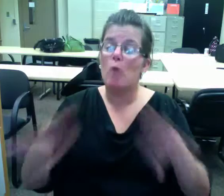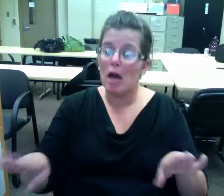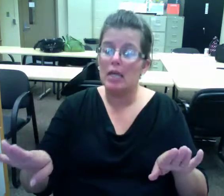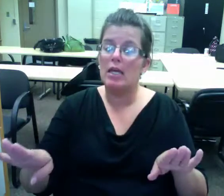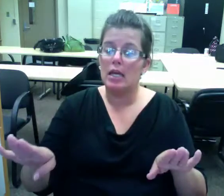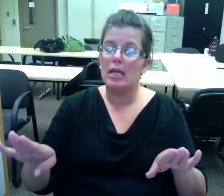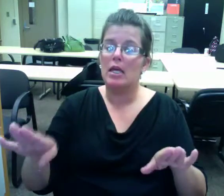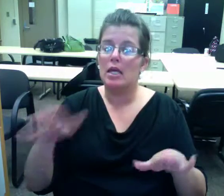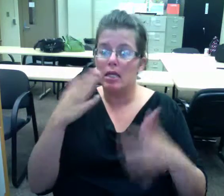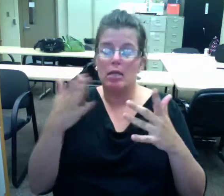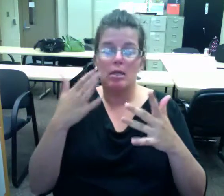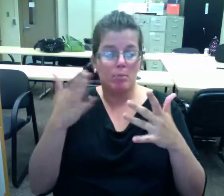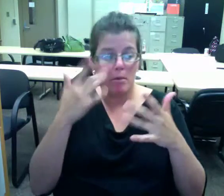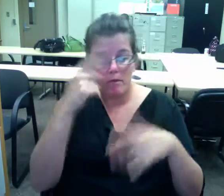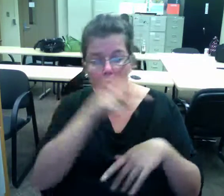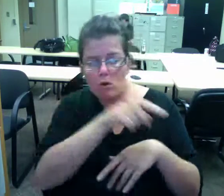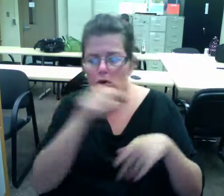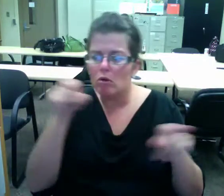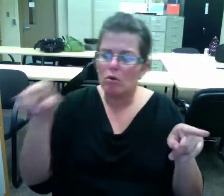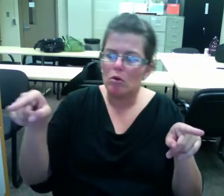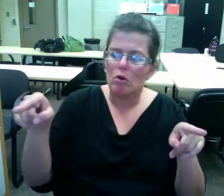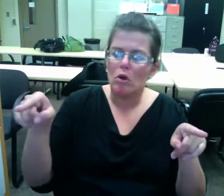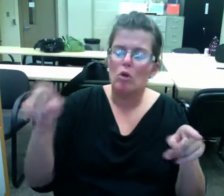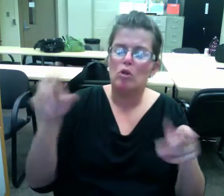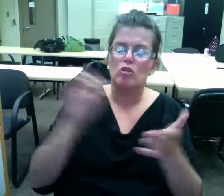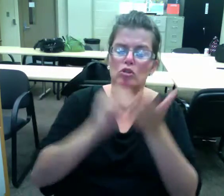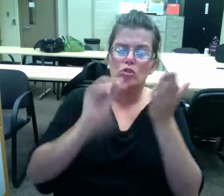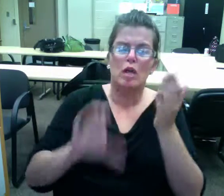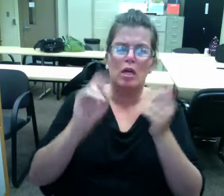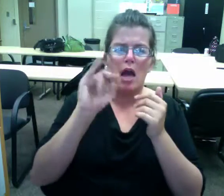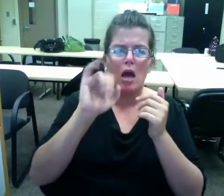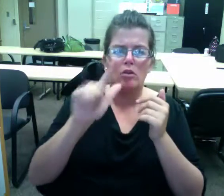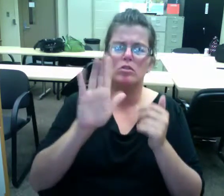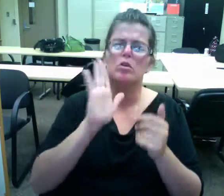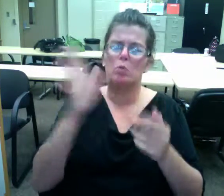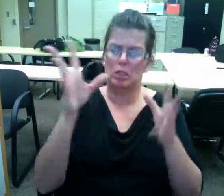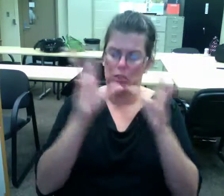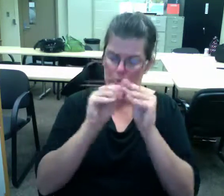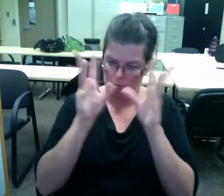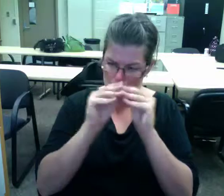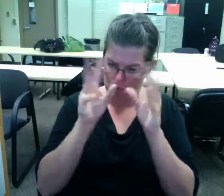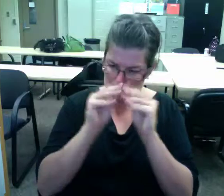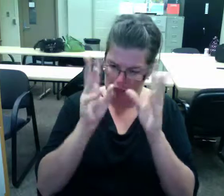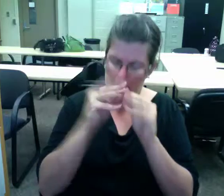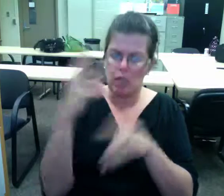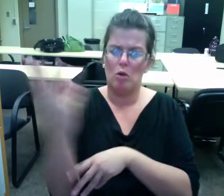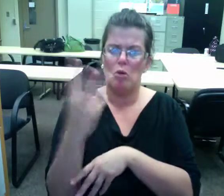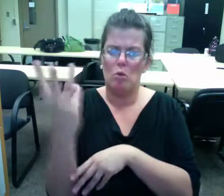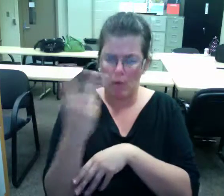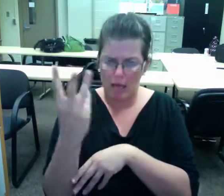of you. The Student Council will meet as scheduled on Wednesday, but the room has